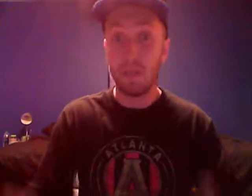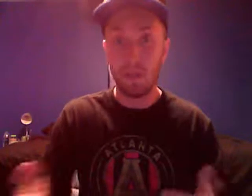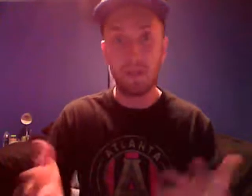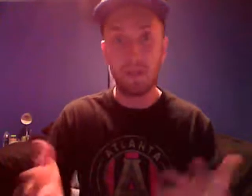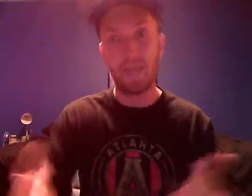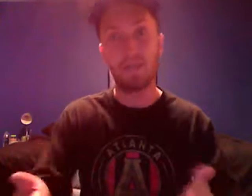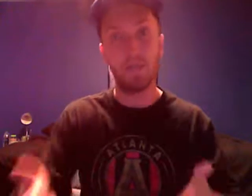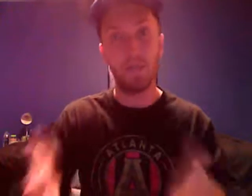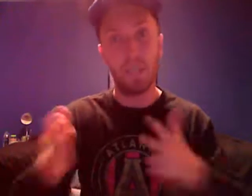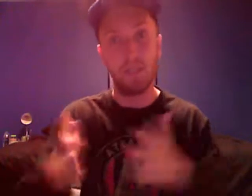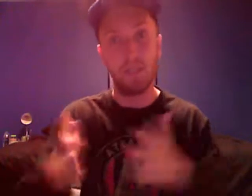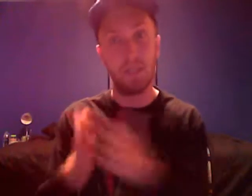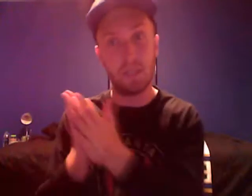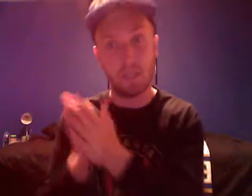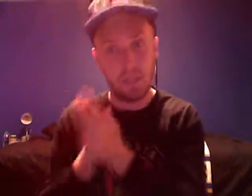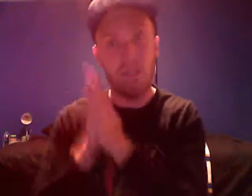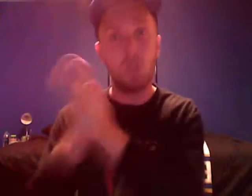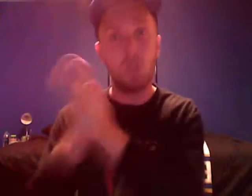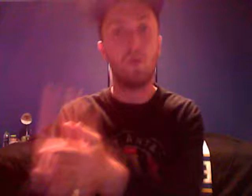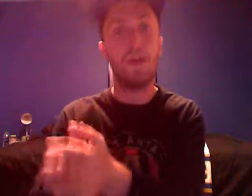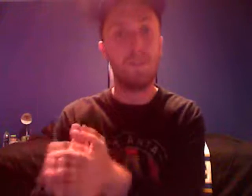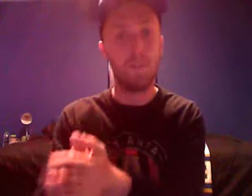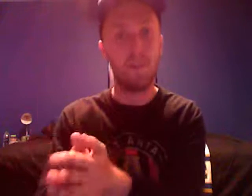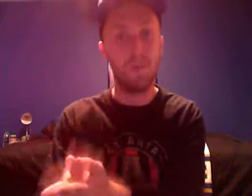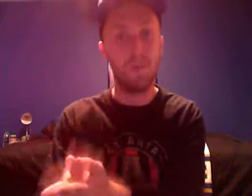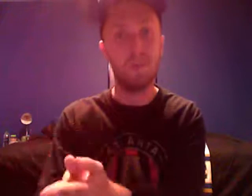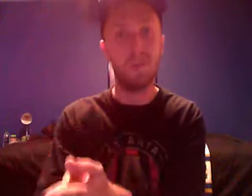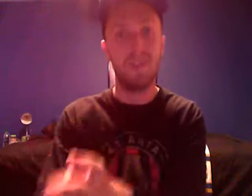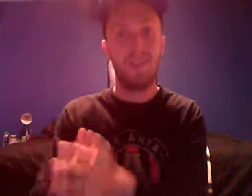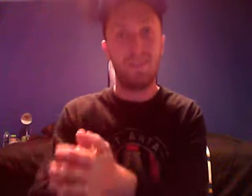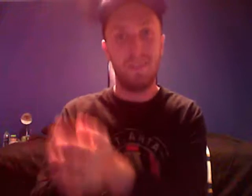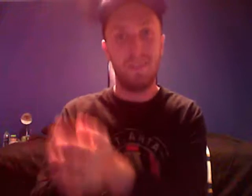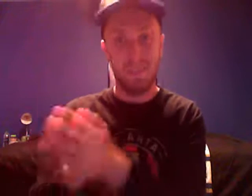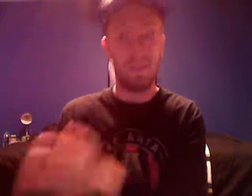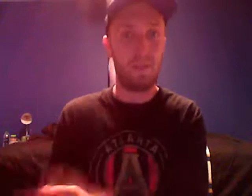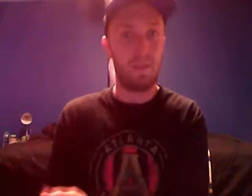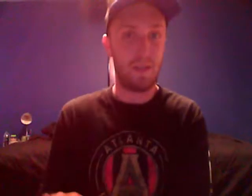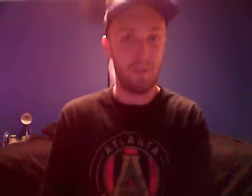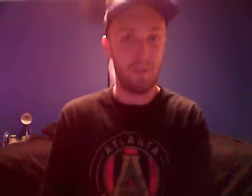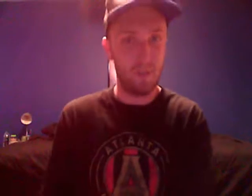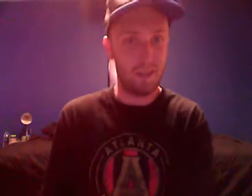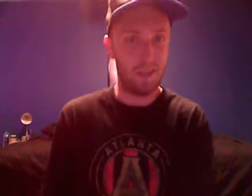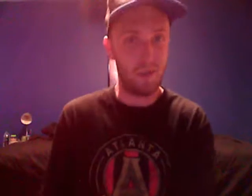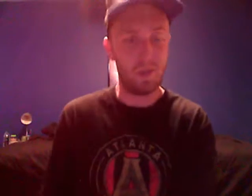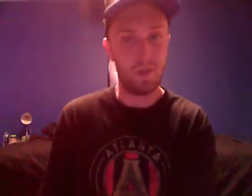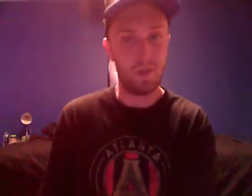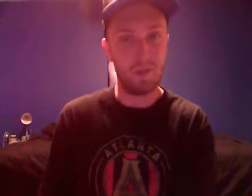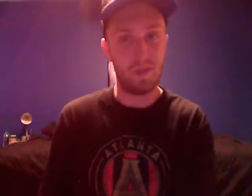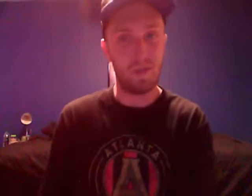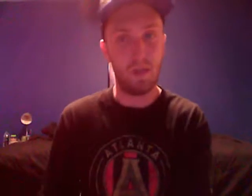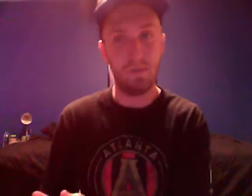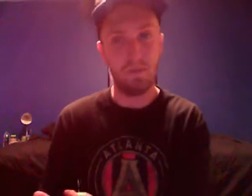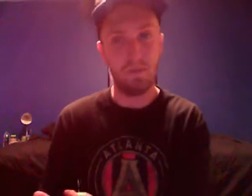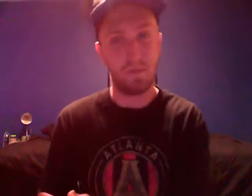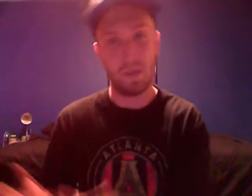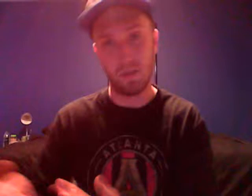he can be the talisman of the team and just drive everybody forward, despite the fact that we're not getting great results, at least